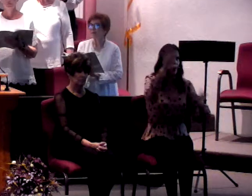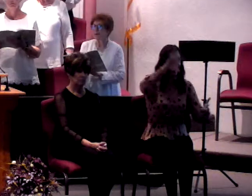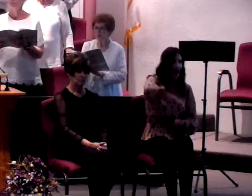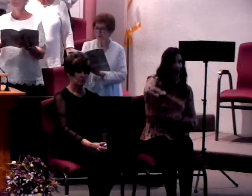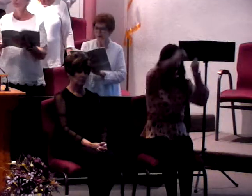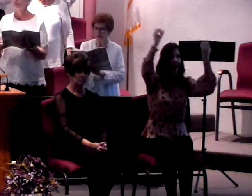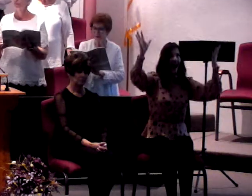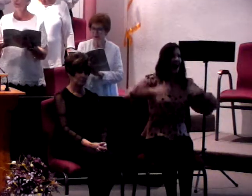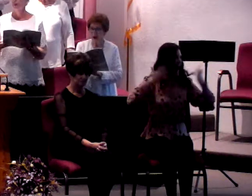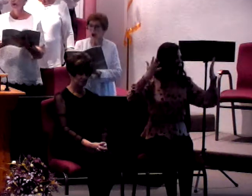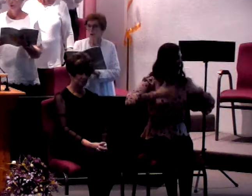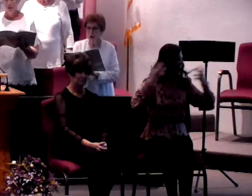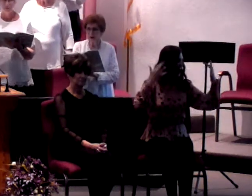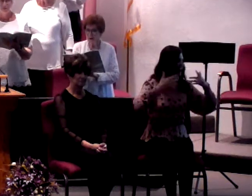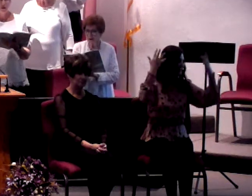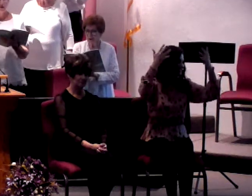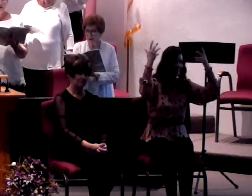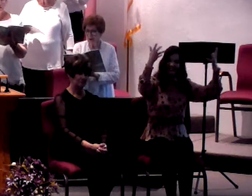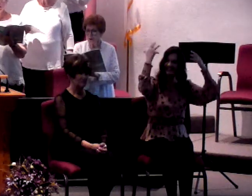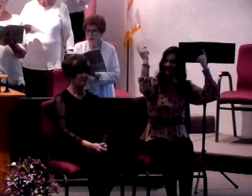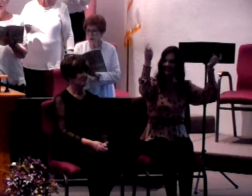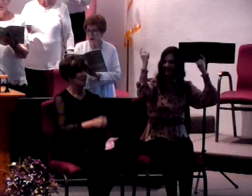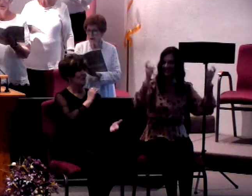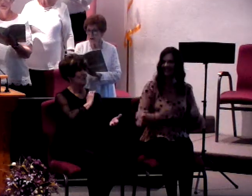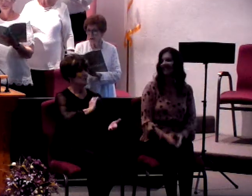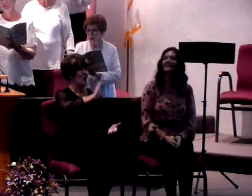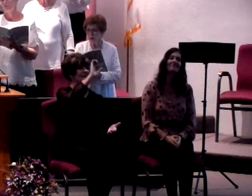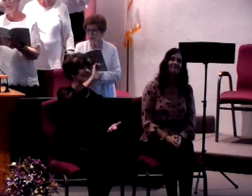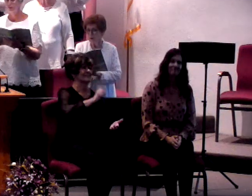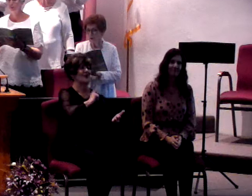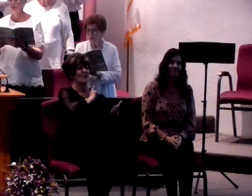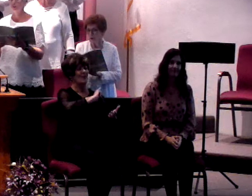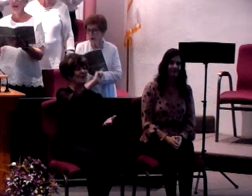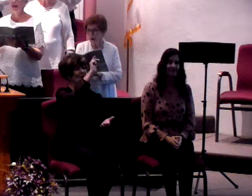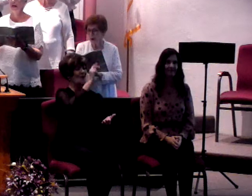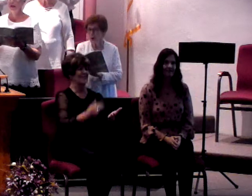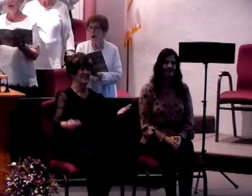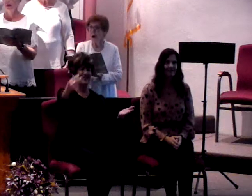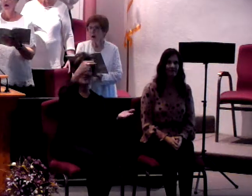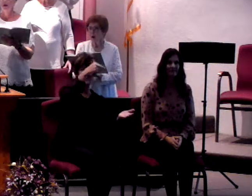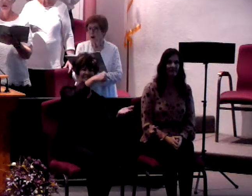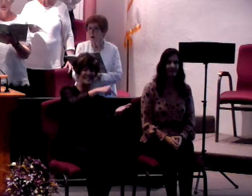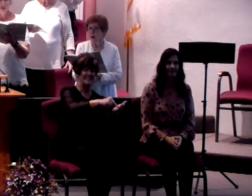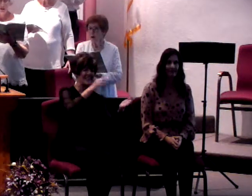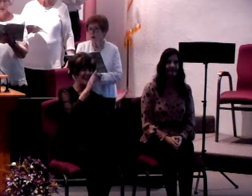into joy. Christ the Lord is risen today.